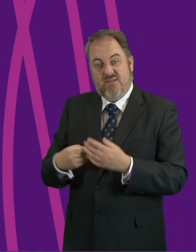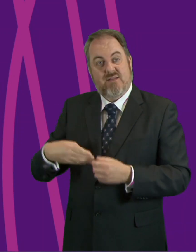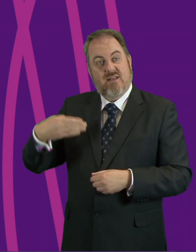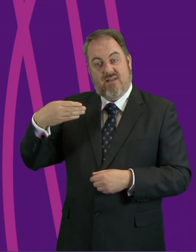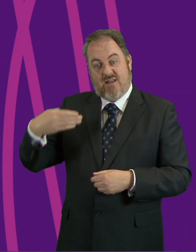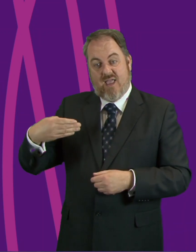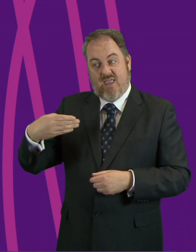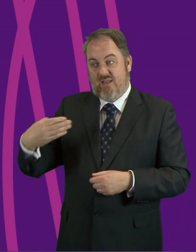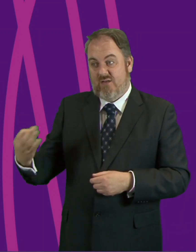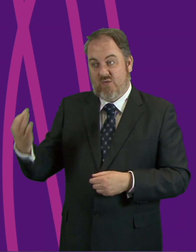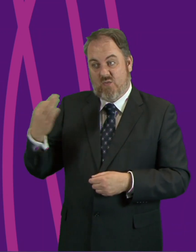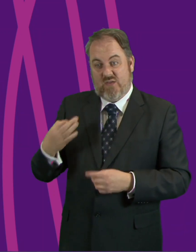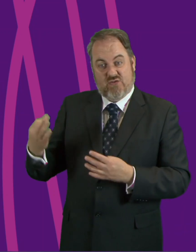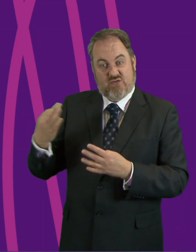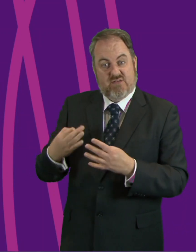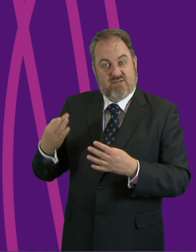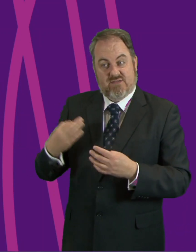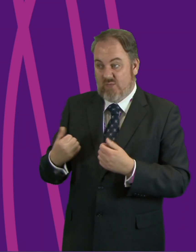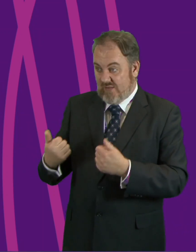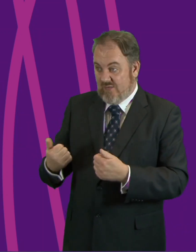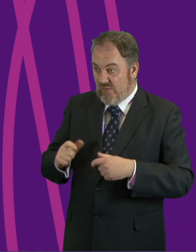Thank you very much.